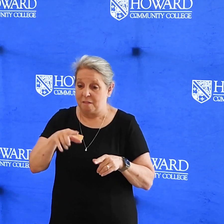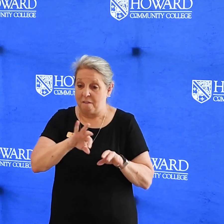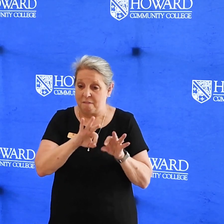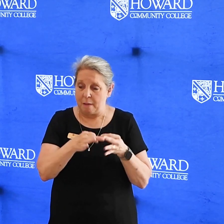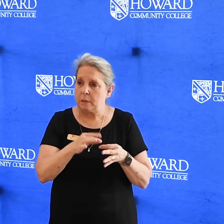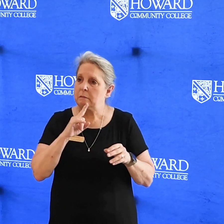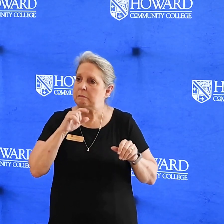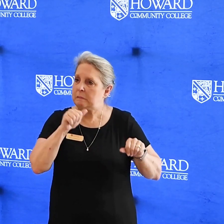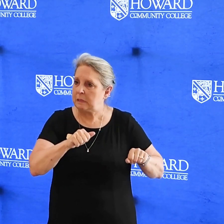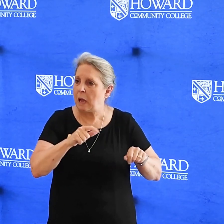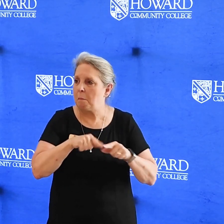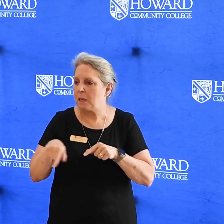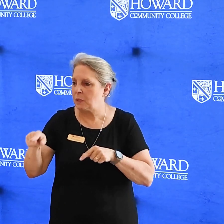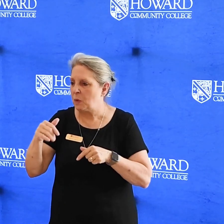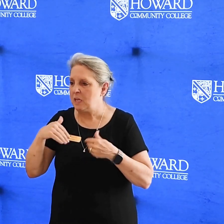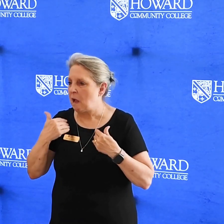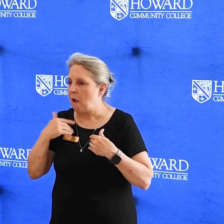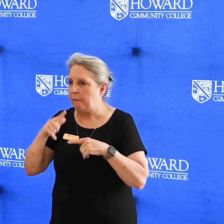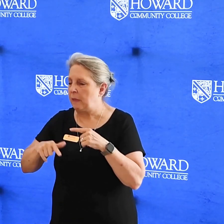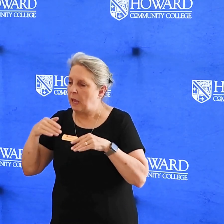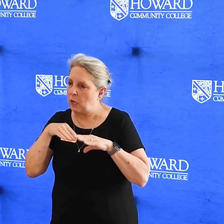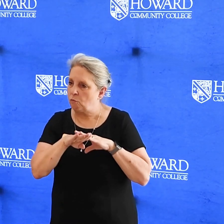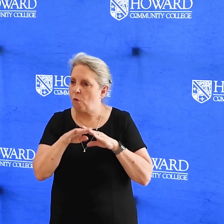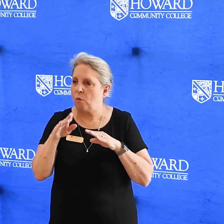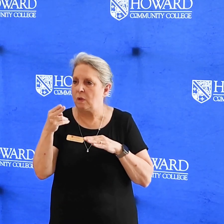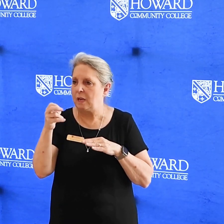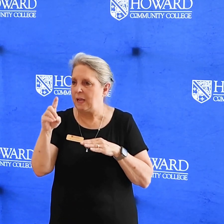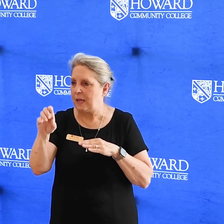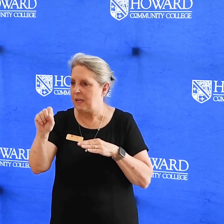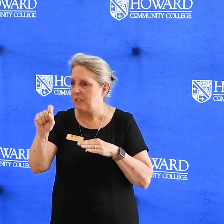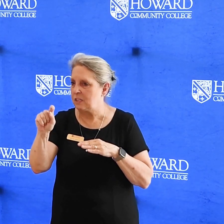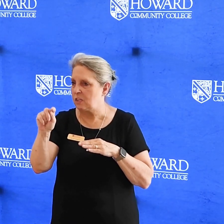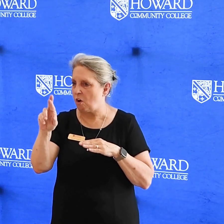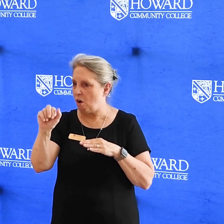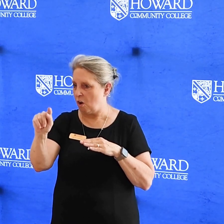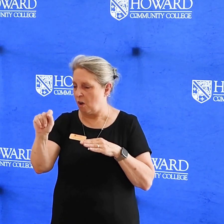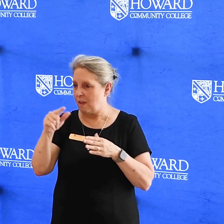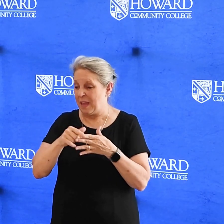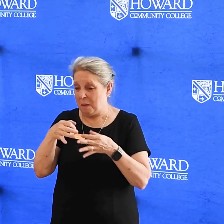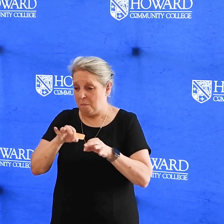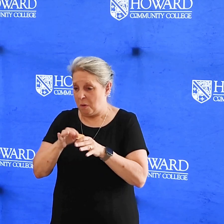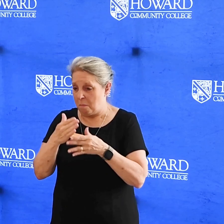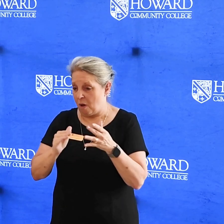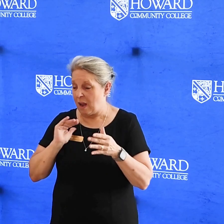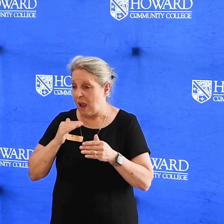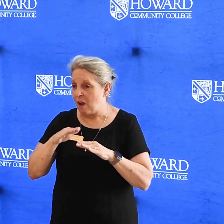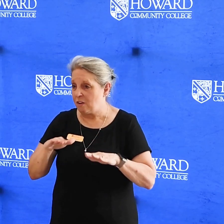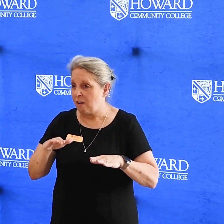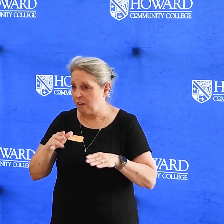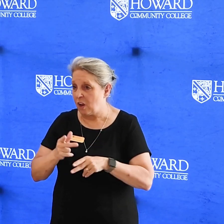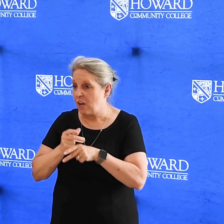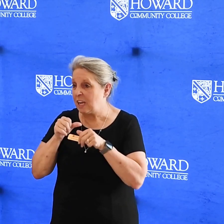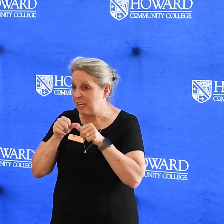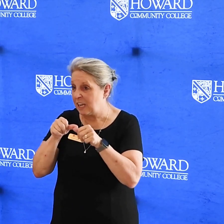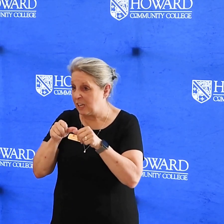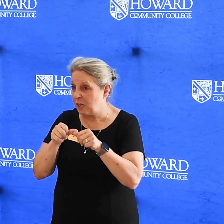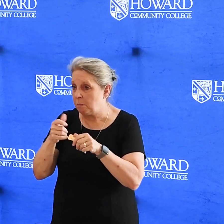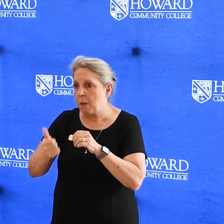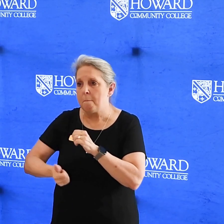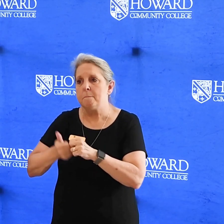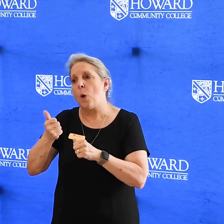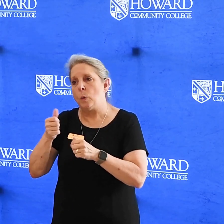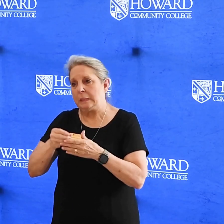families because they were too young to enroll in Head Start. And this important part of our child care continuum is often the